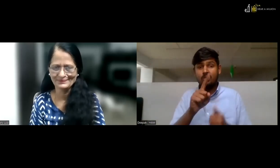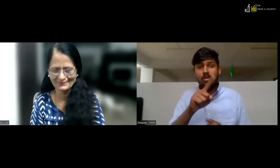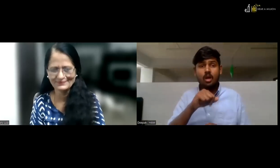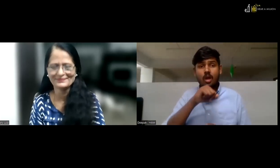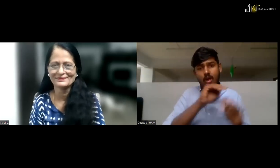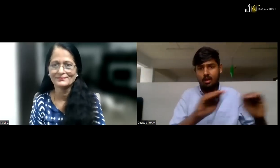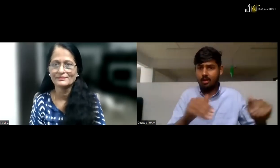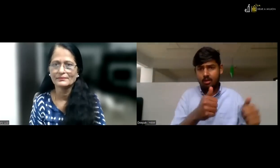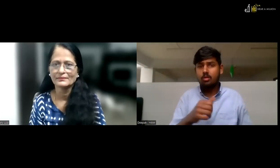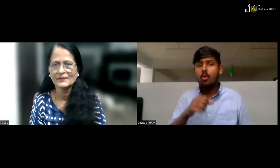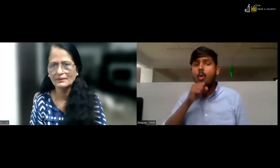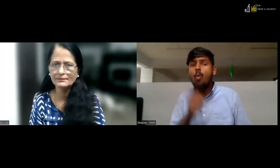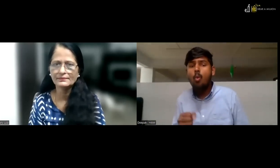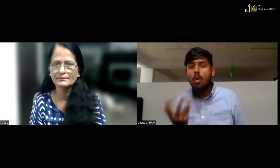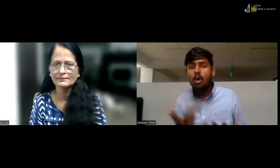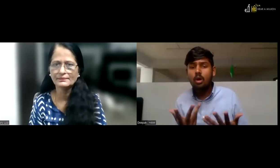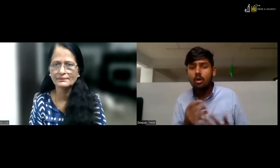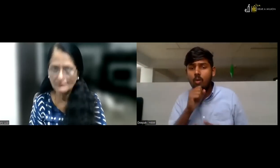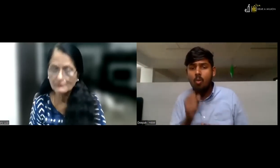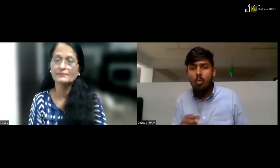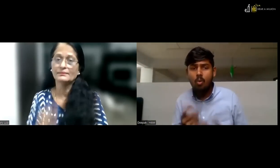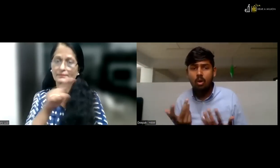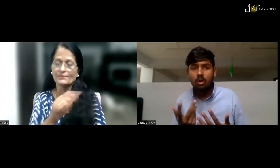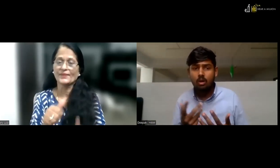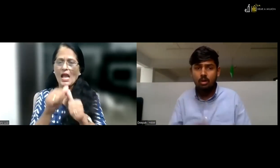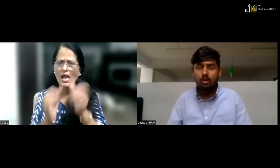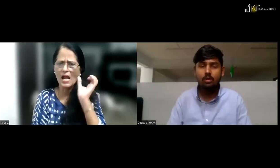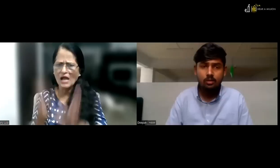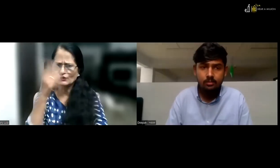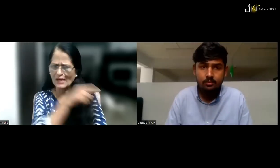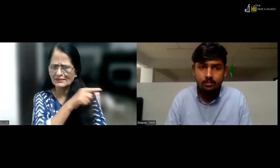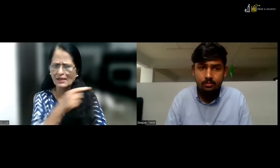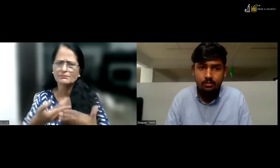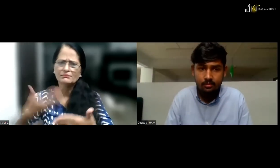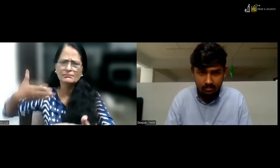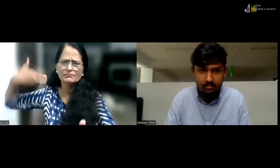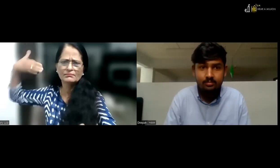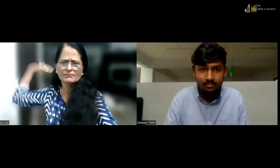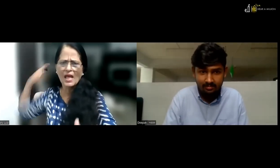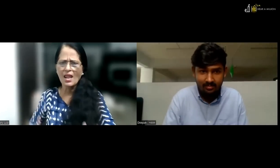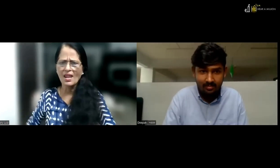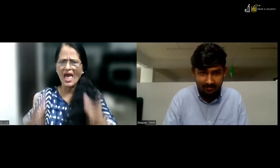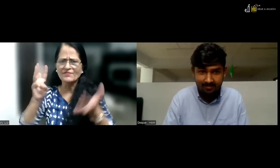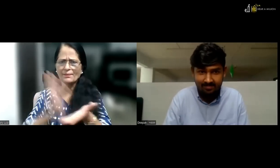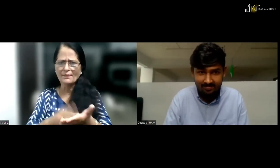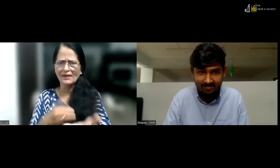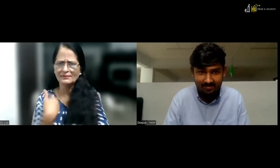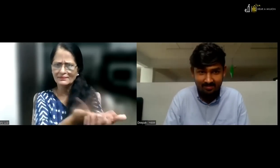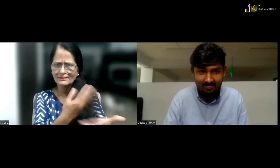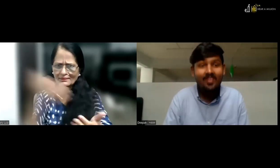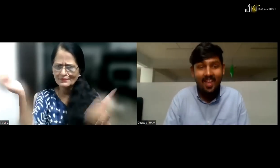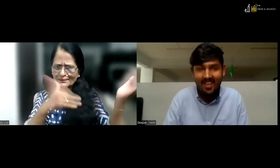Okay, that's really a great step. Okay, so we had the information about the students. What about the senior